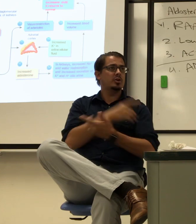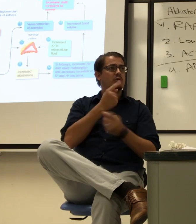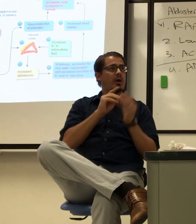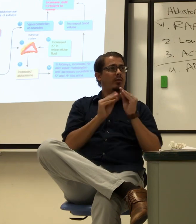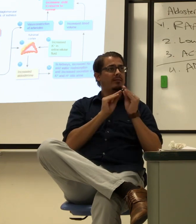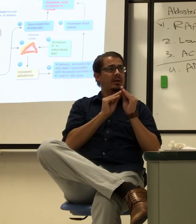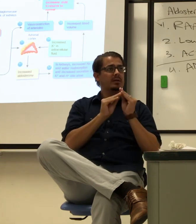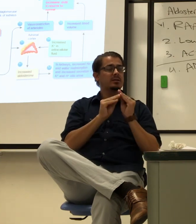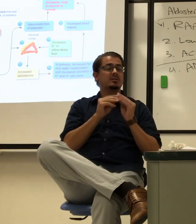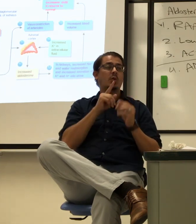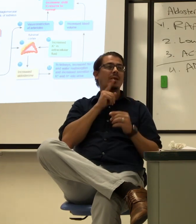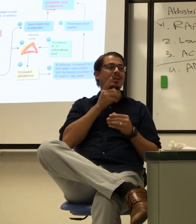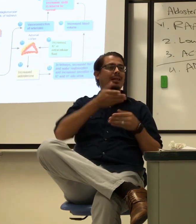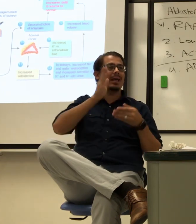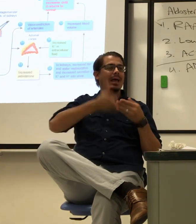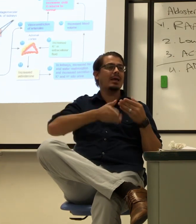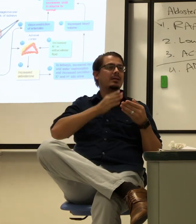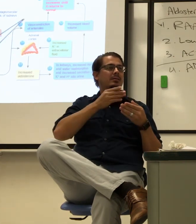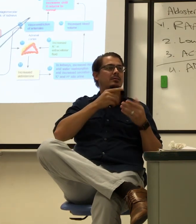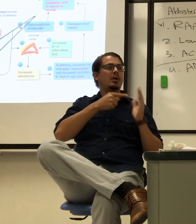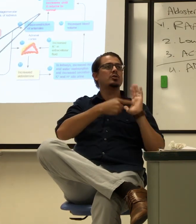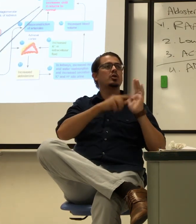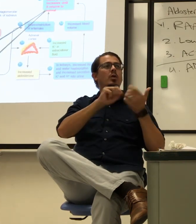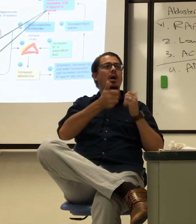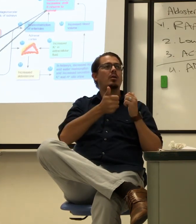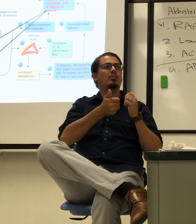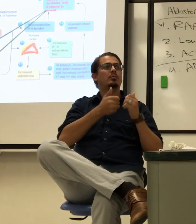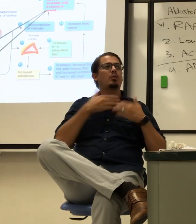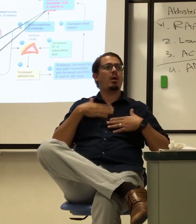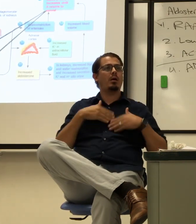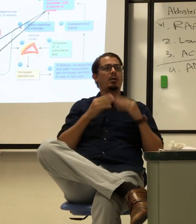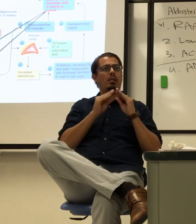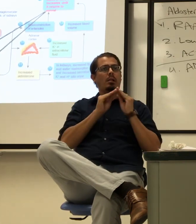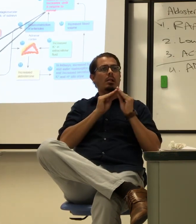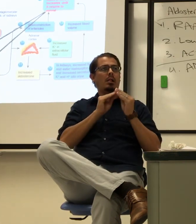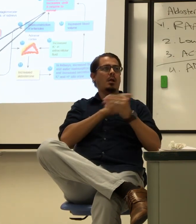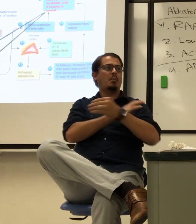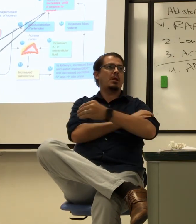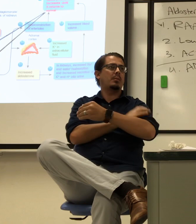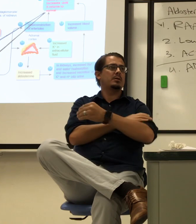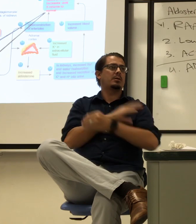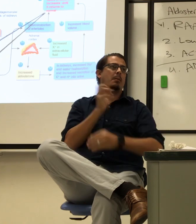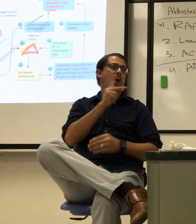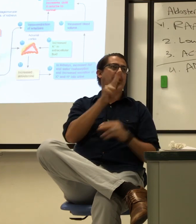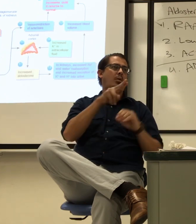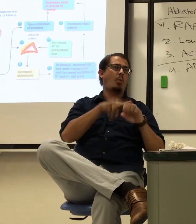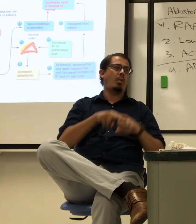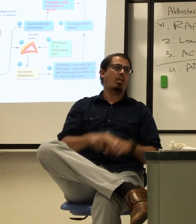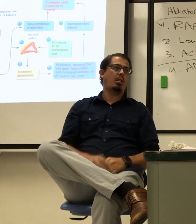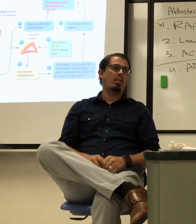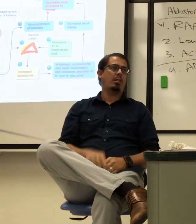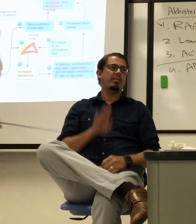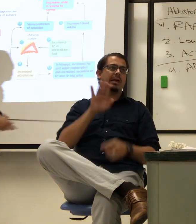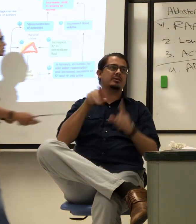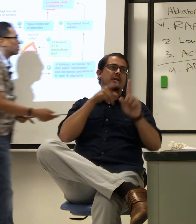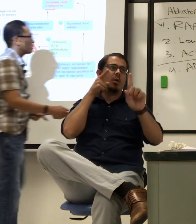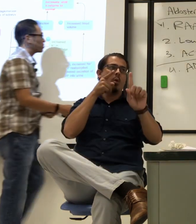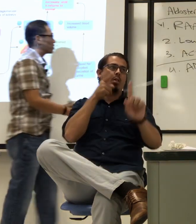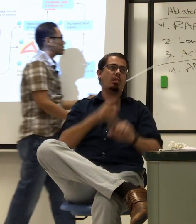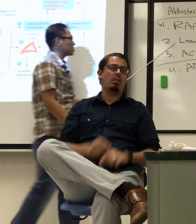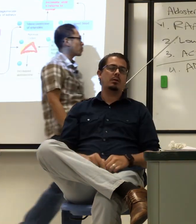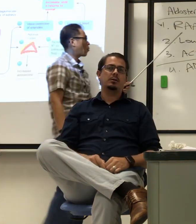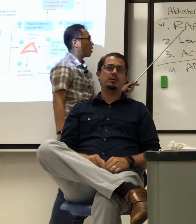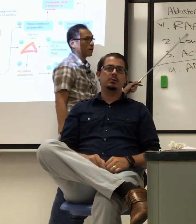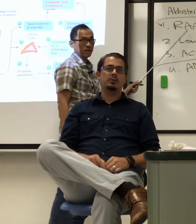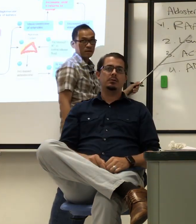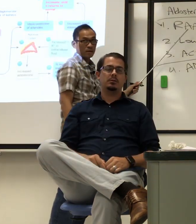correct. So in the end, we're going to show you how blood pressure can return to normal. That's what we're going for here. So